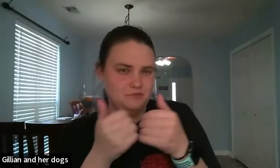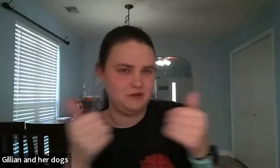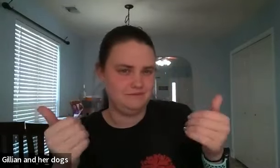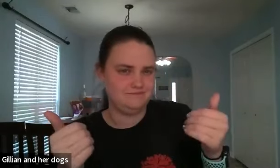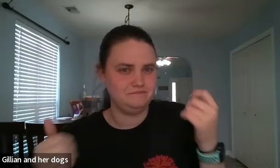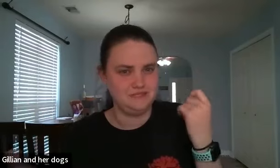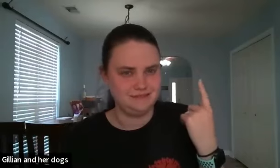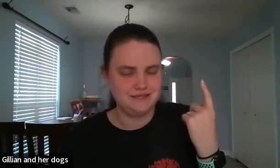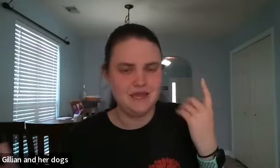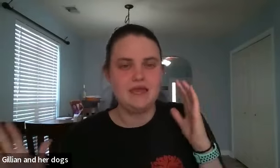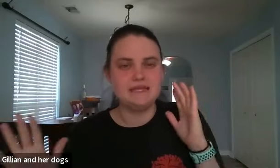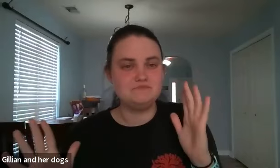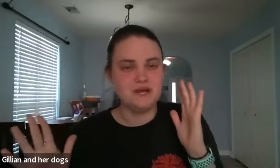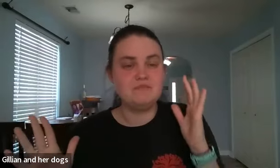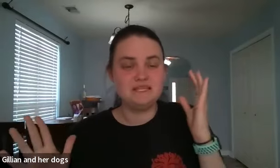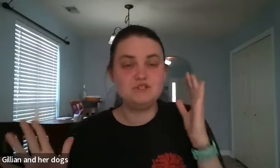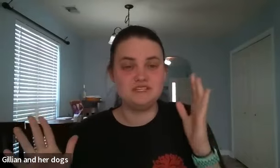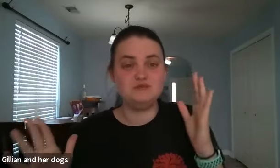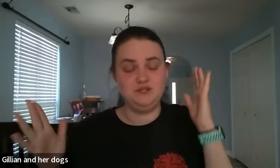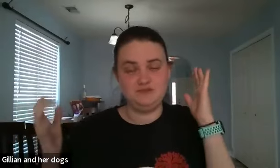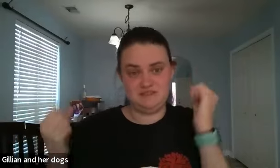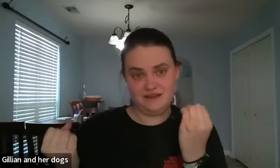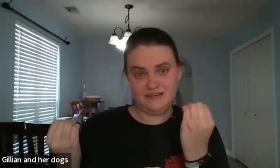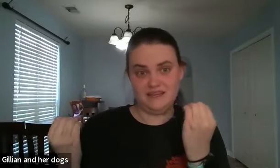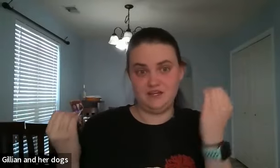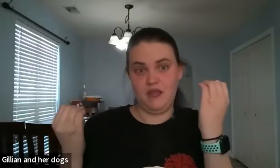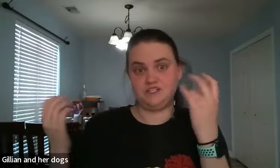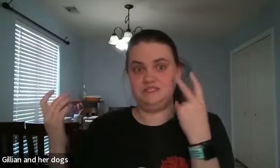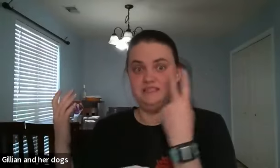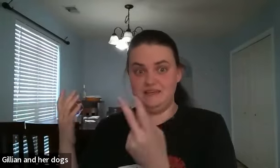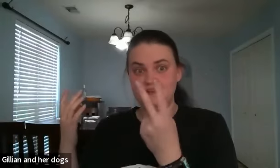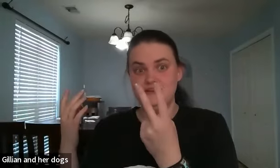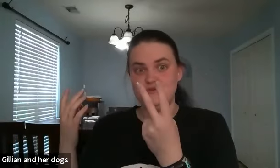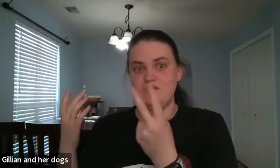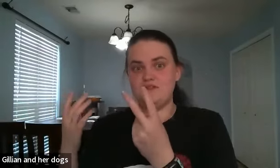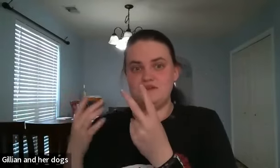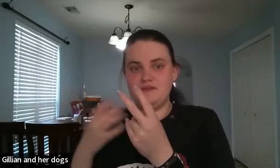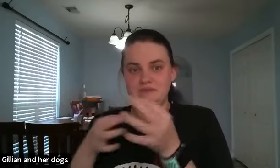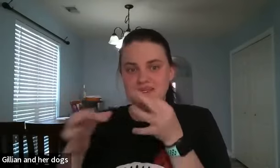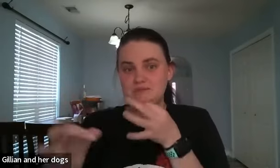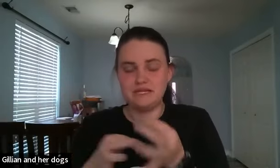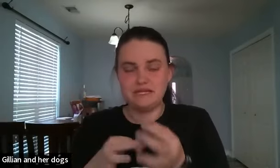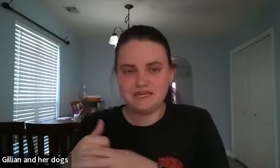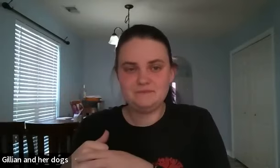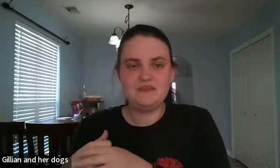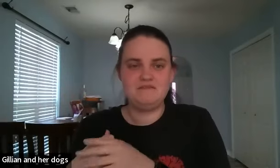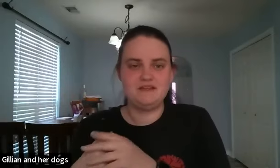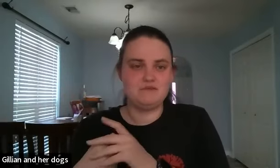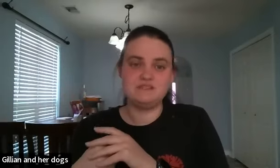separate. Makes sense. It makes more sense when you sign it and you actually see it rather than like me explaining it. I feel like everyone's like,